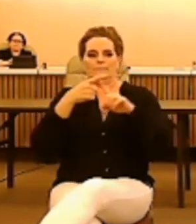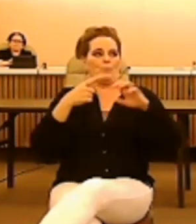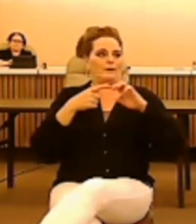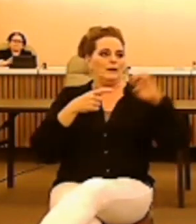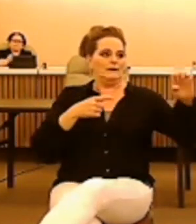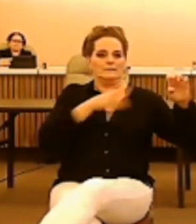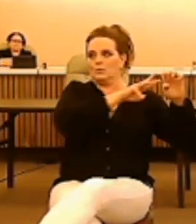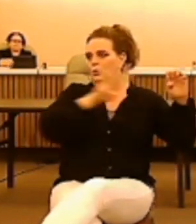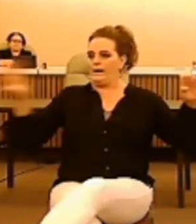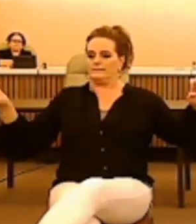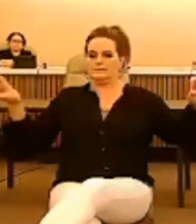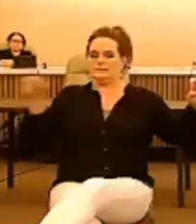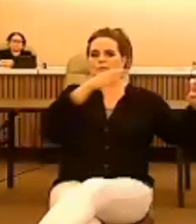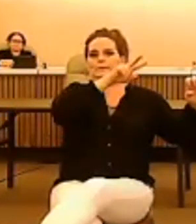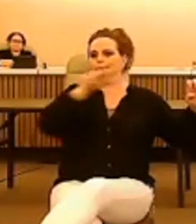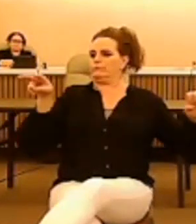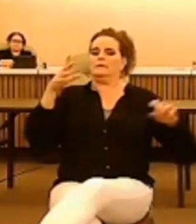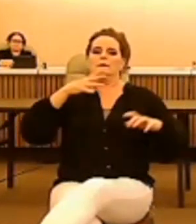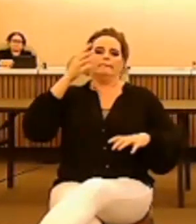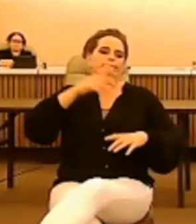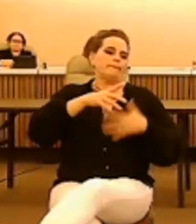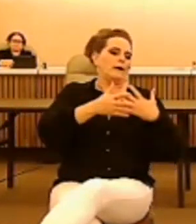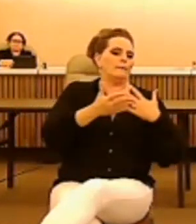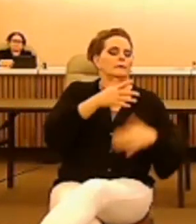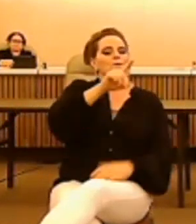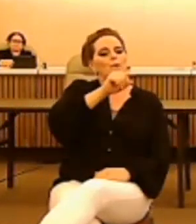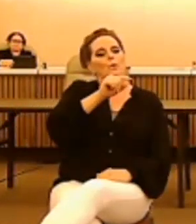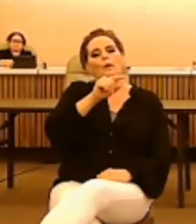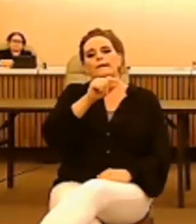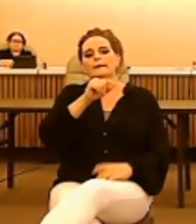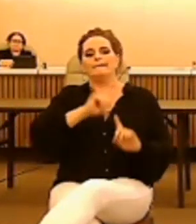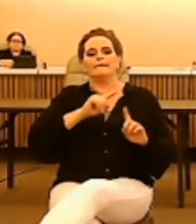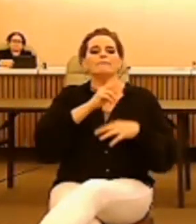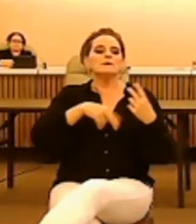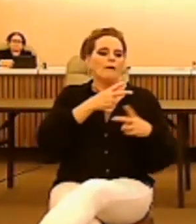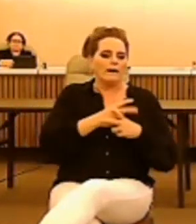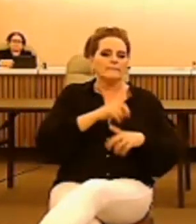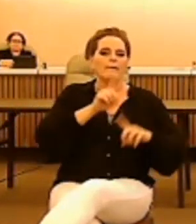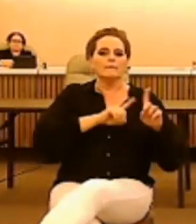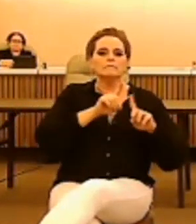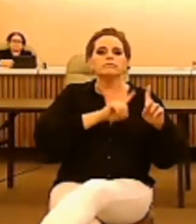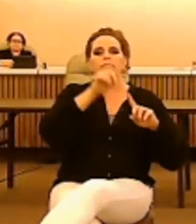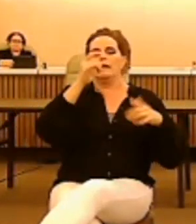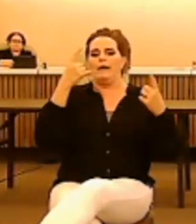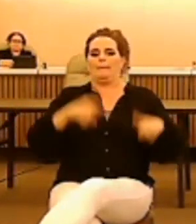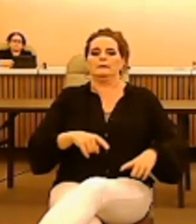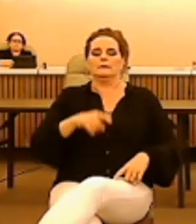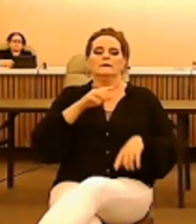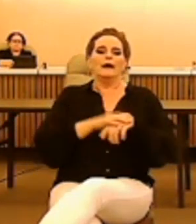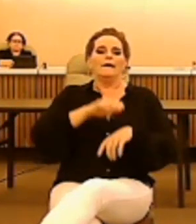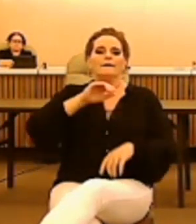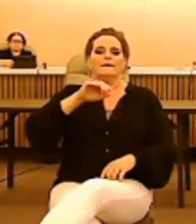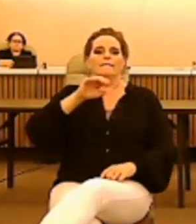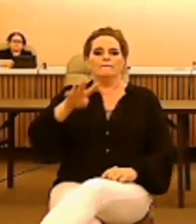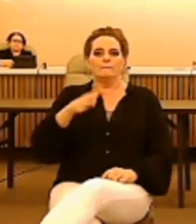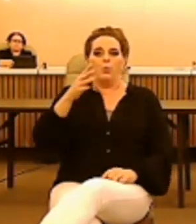west. There's probably 20 fireworks displays going off on 4th of July in that area. So if you